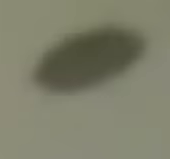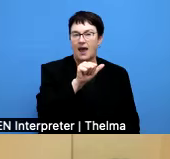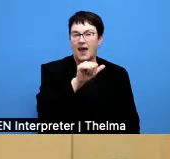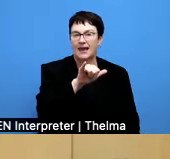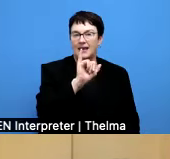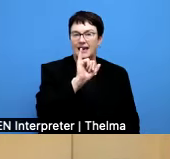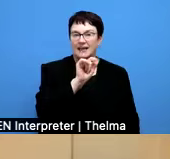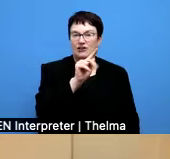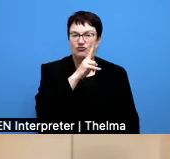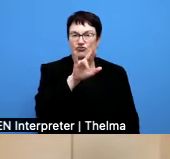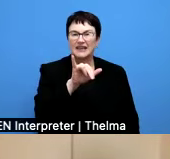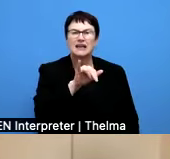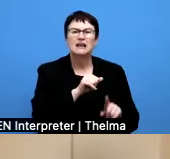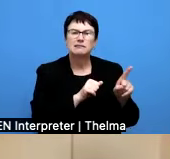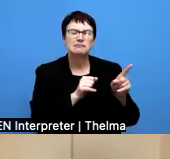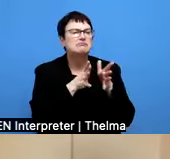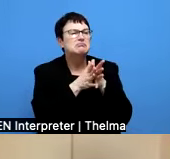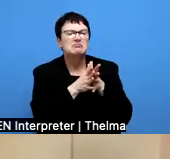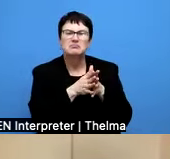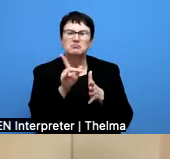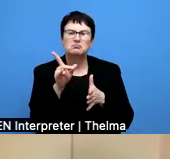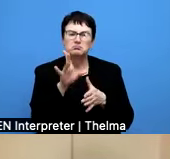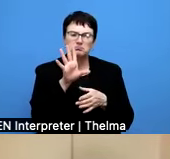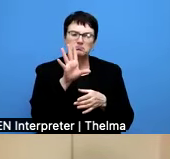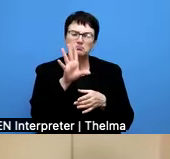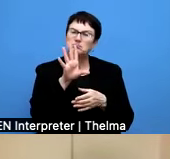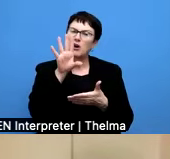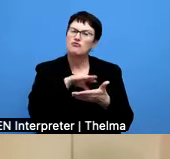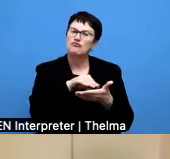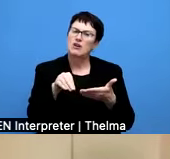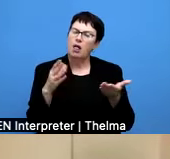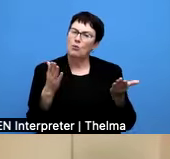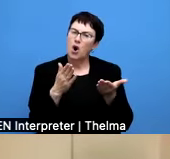the responses. Thank you so much, Gayatri.